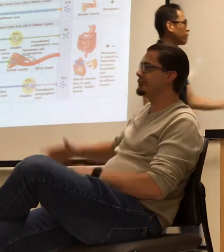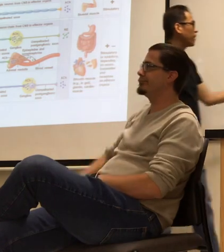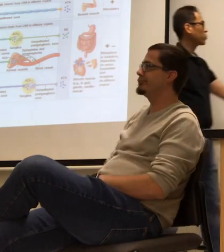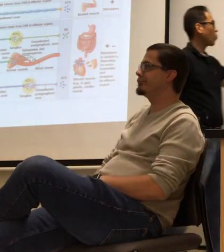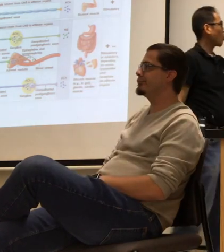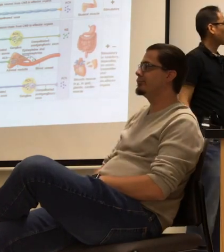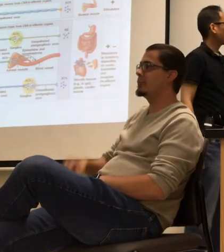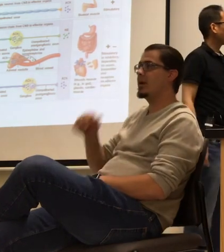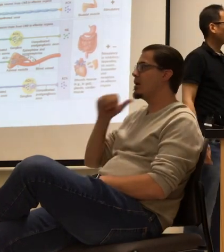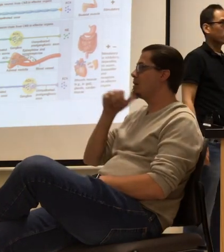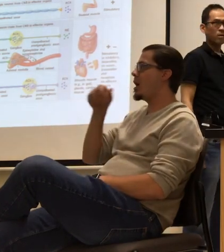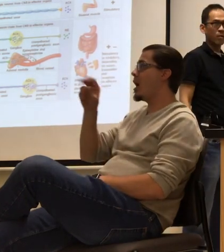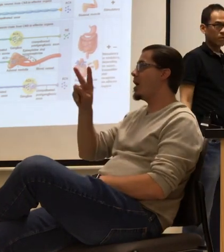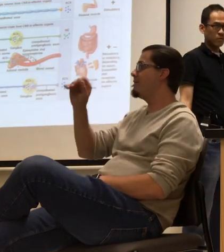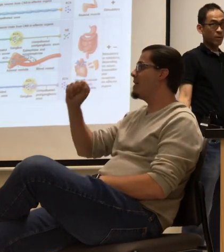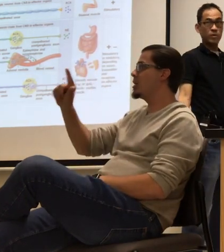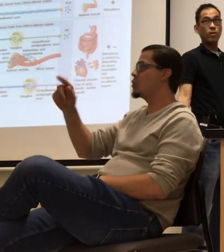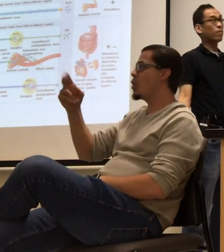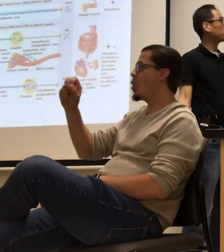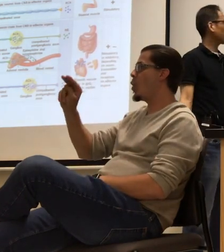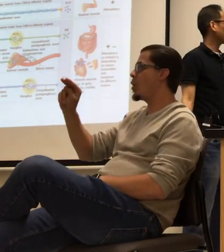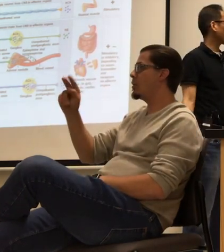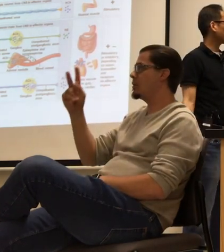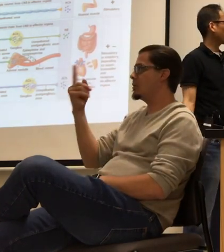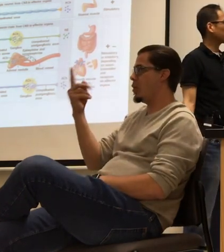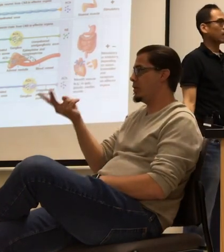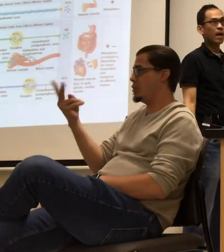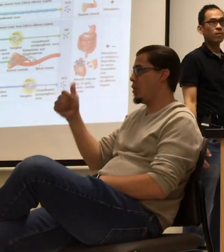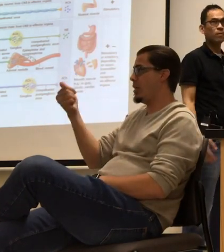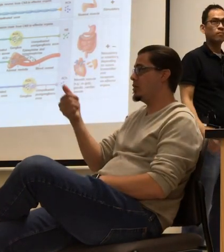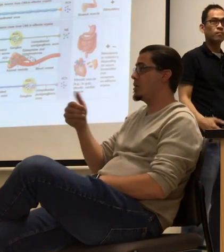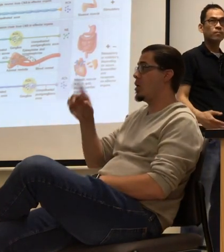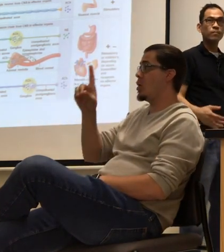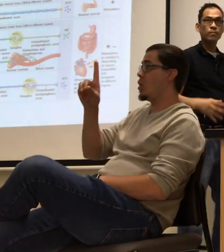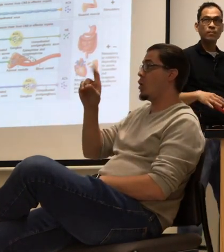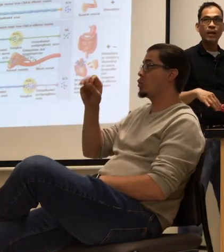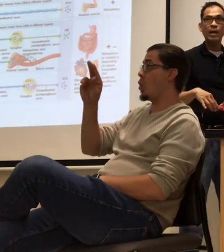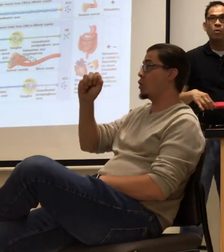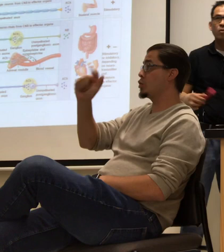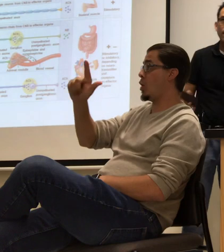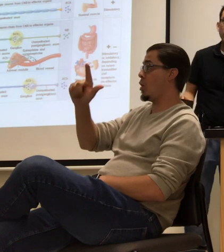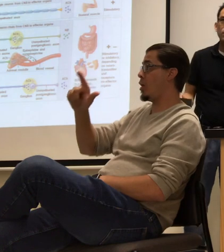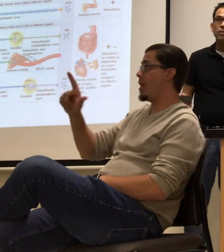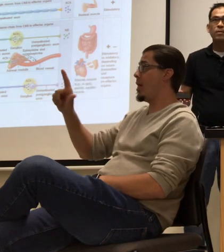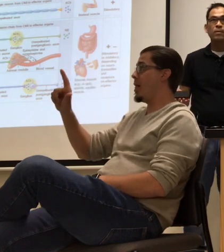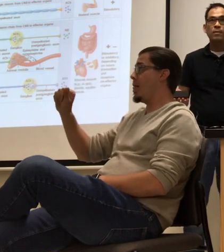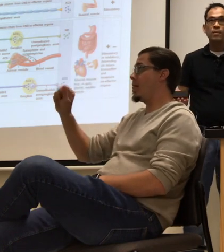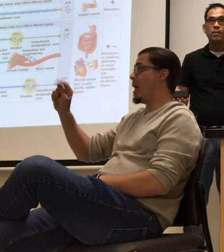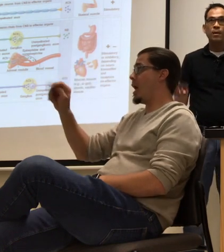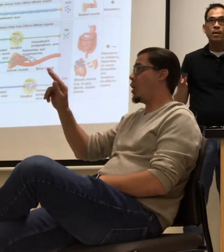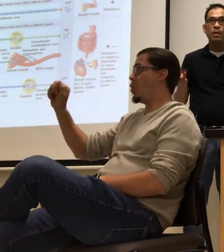Well, not the ventral horn. What other horns are there? There's only two others. There's dorsal and there's lateral. Anyone remember?